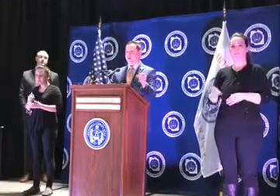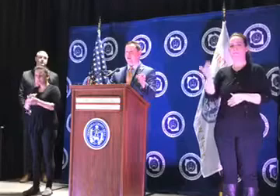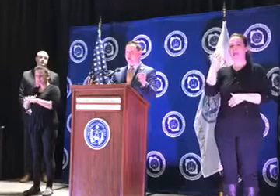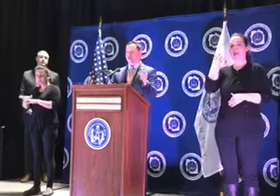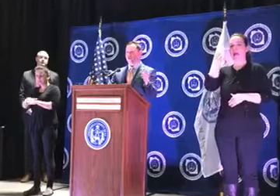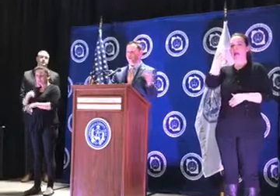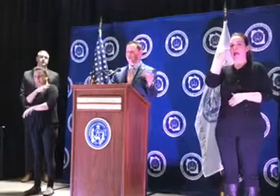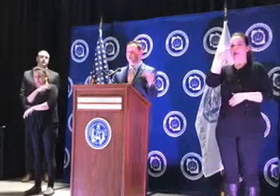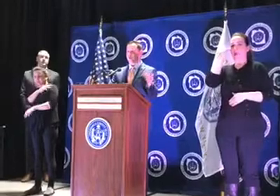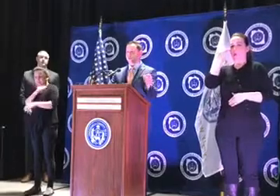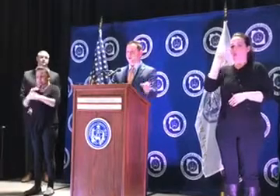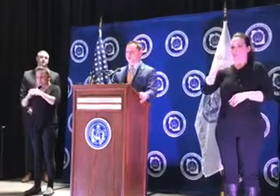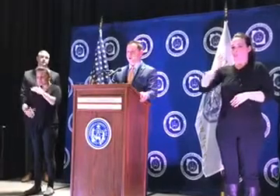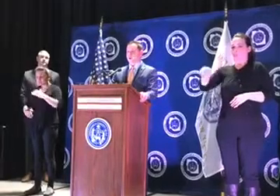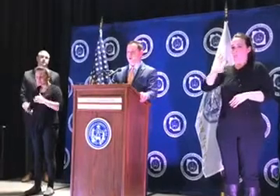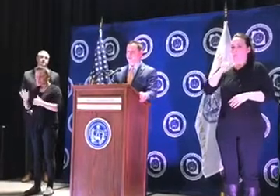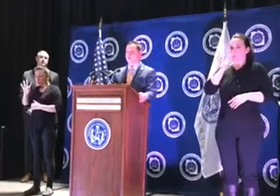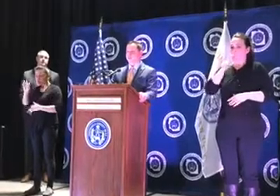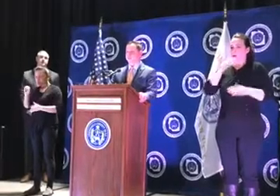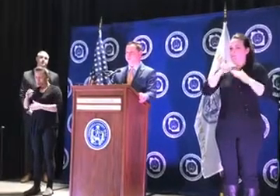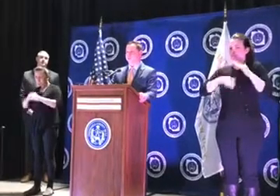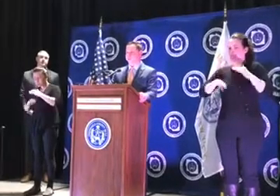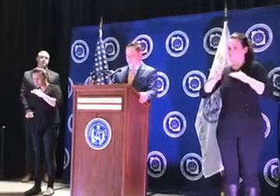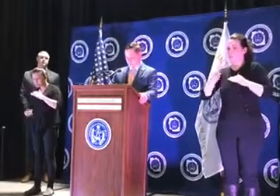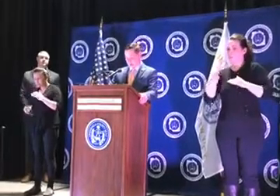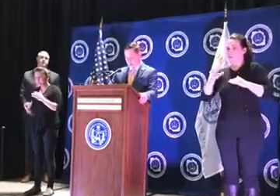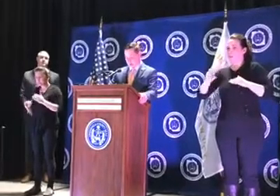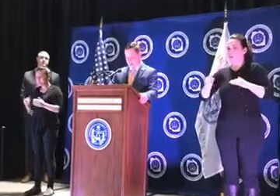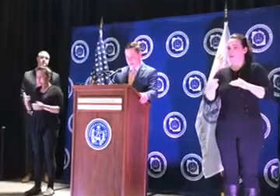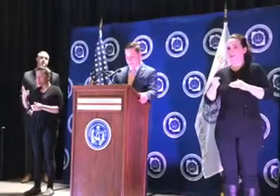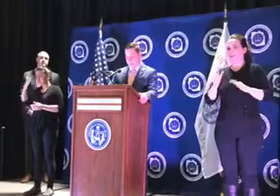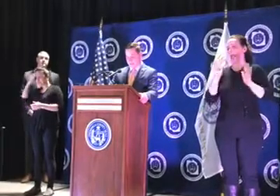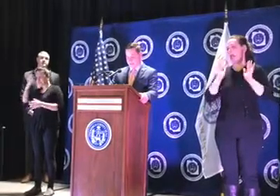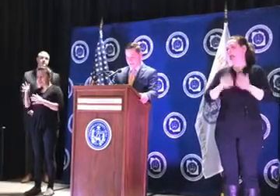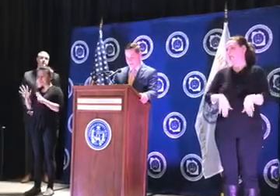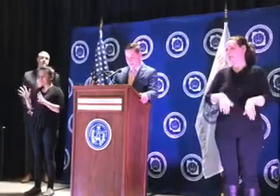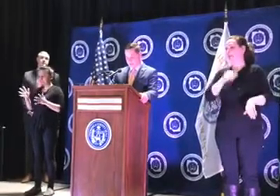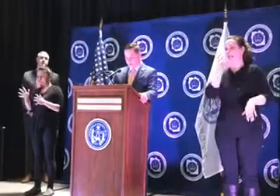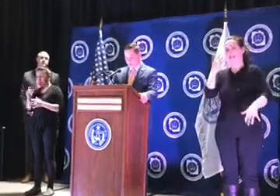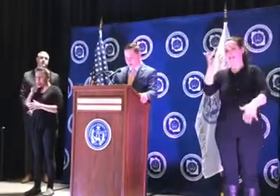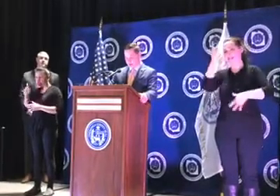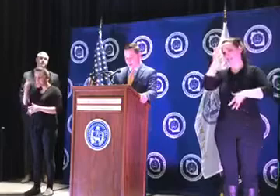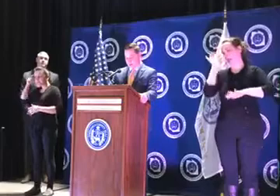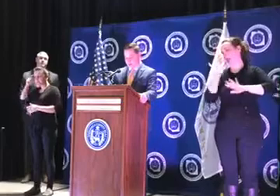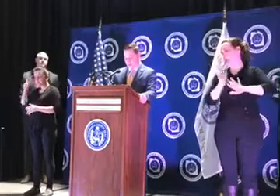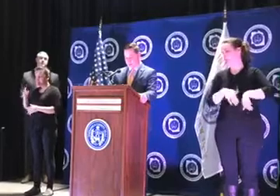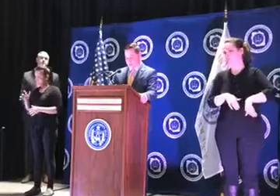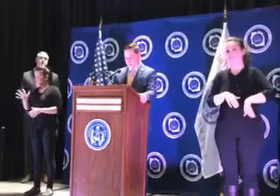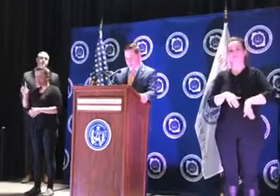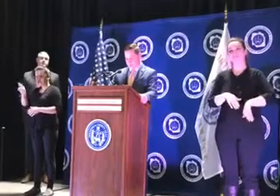40 in their 30s and 20s are invincible to this. Not the case.